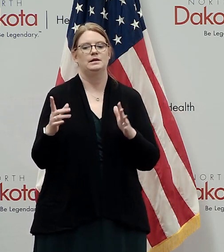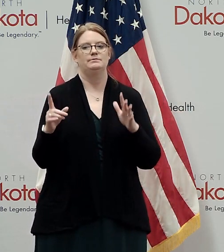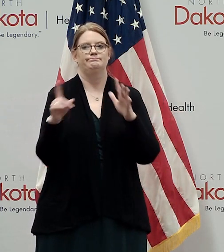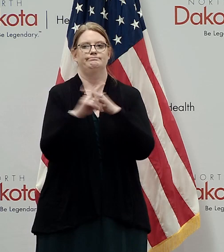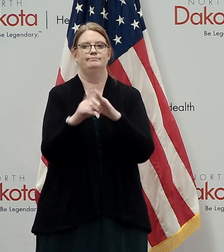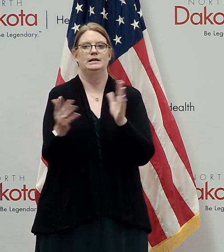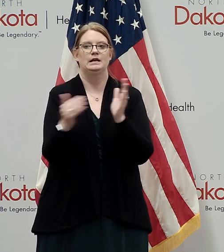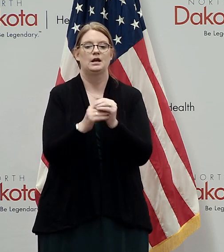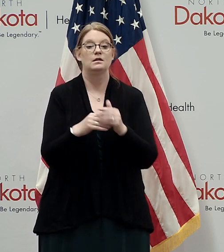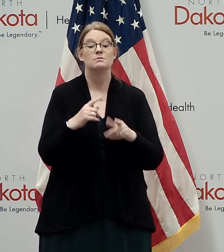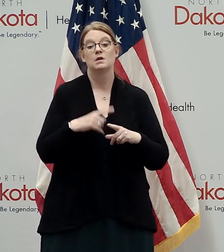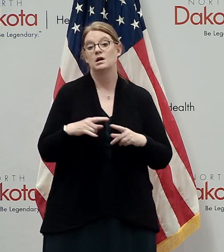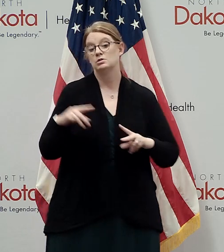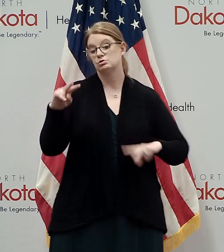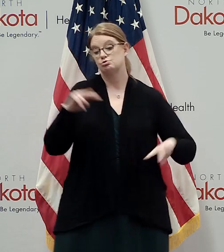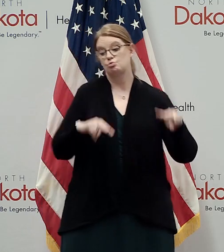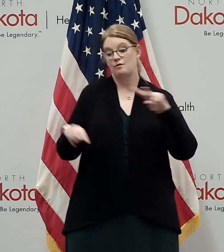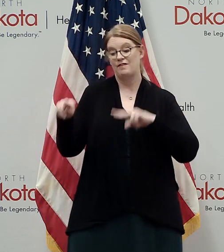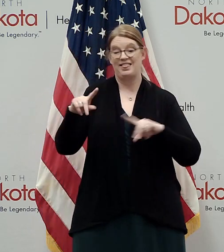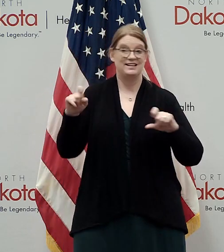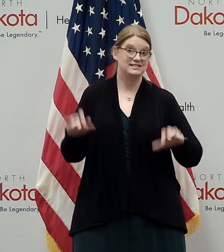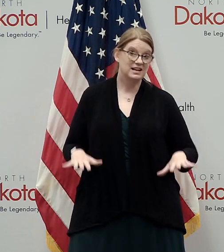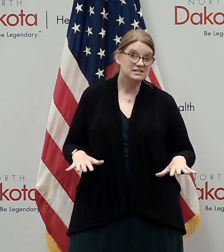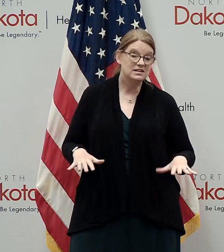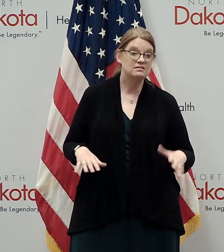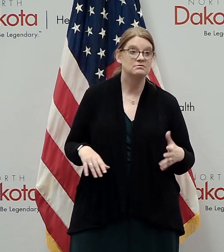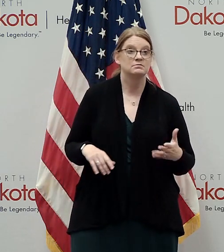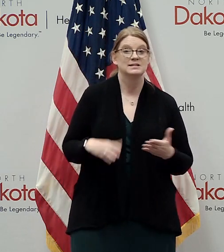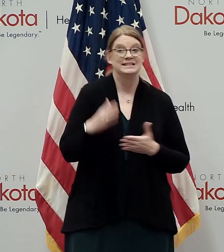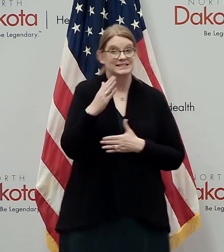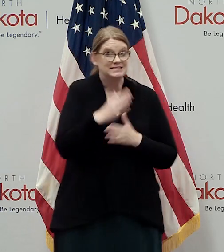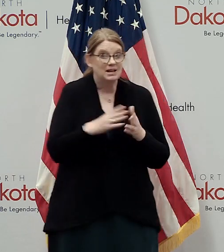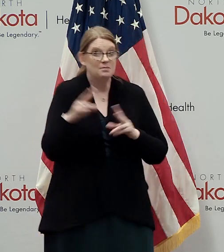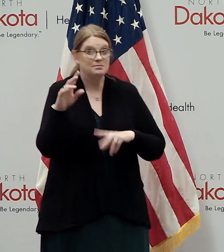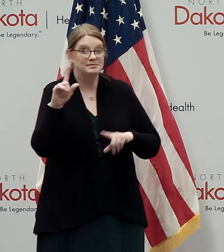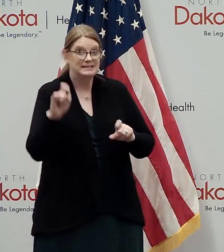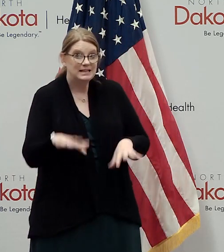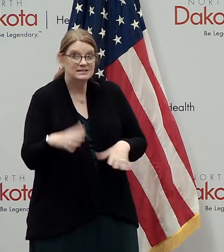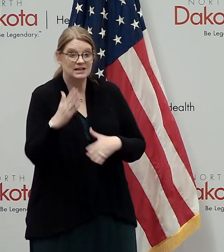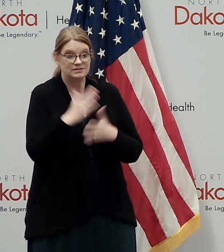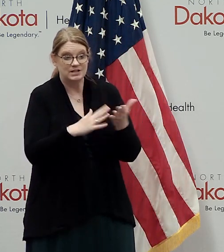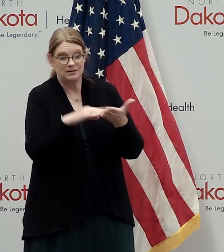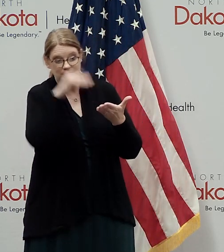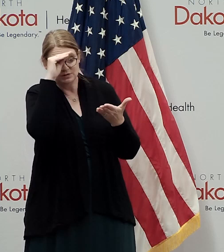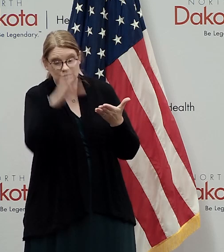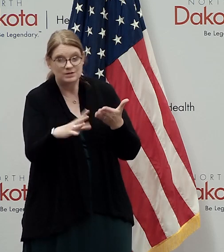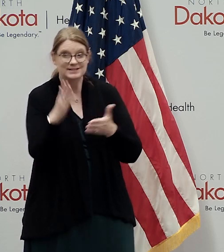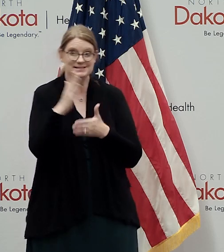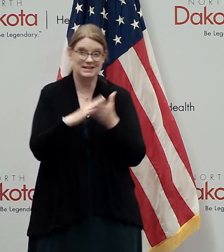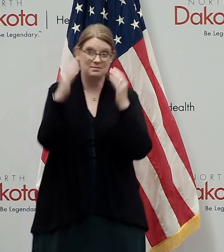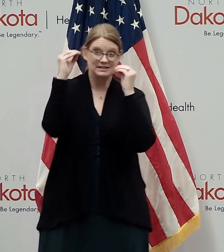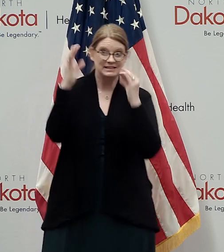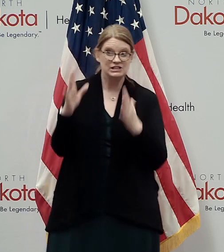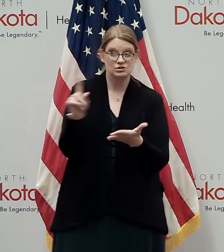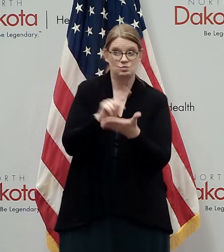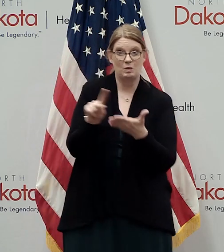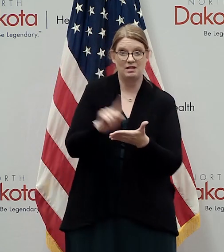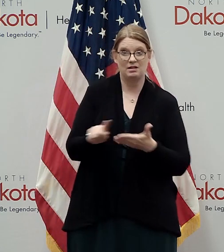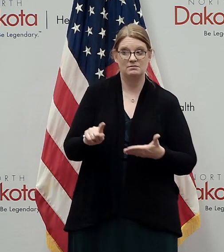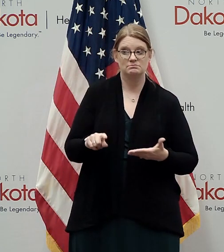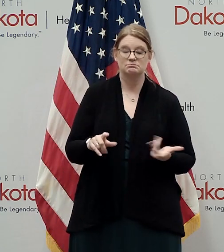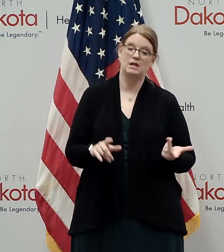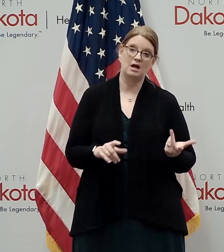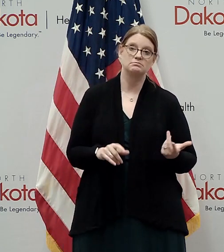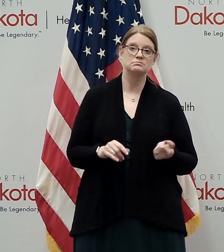doing surveillance testing. Should we be doing some testing of some students and some teachers in every school district every week? Yeah, I